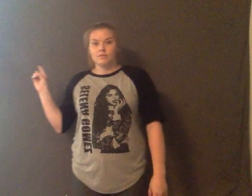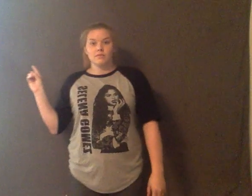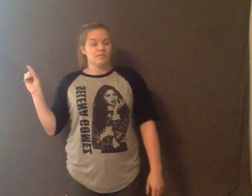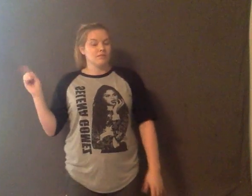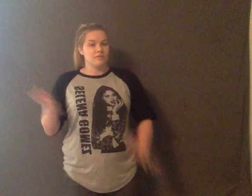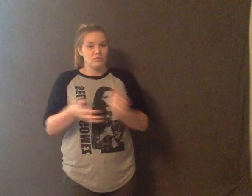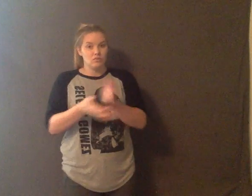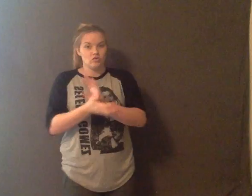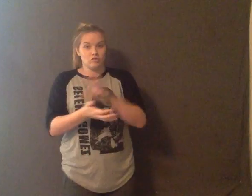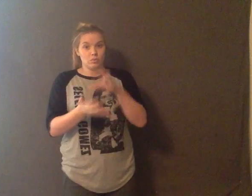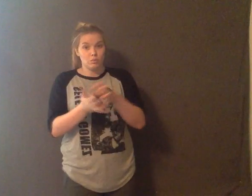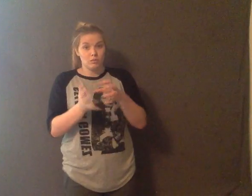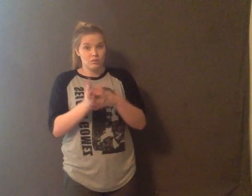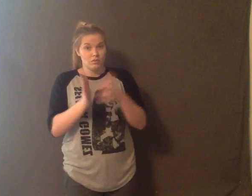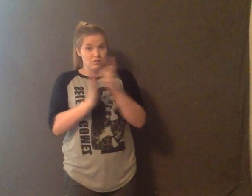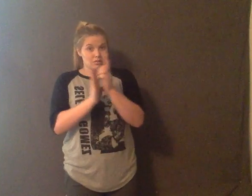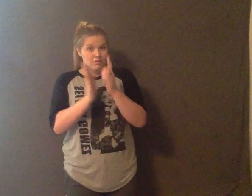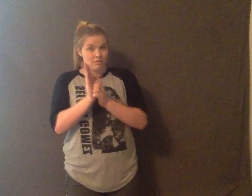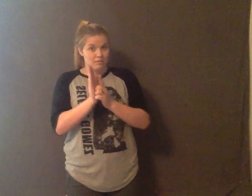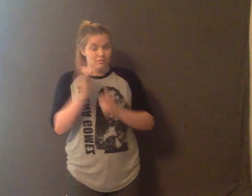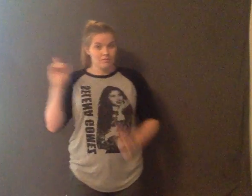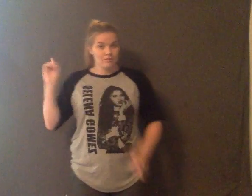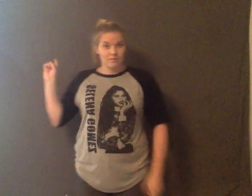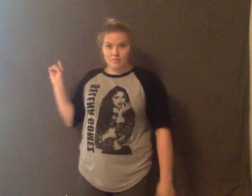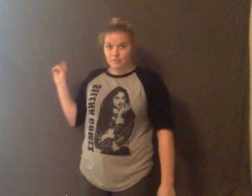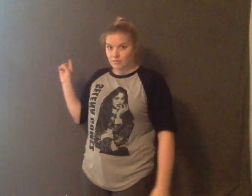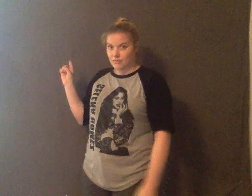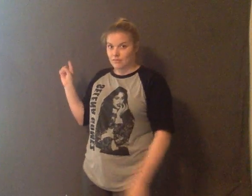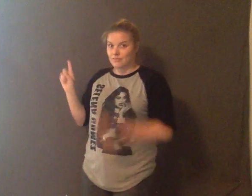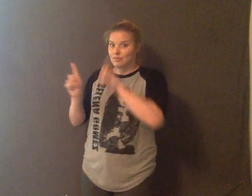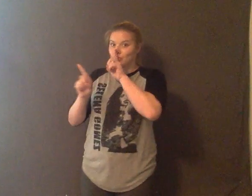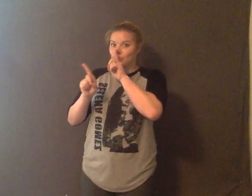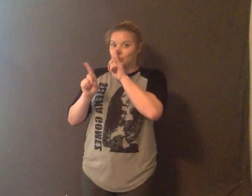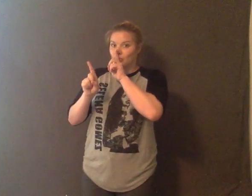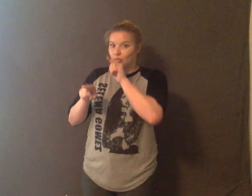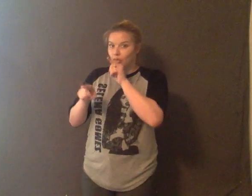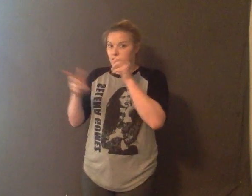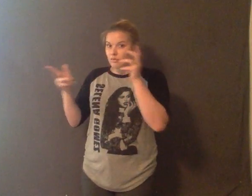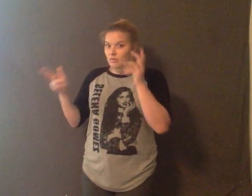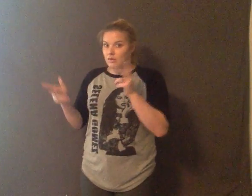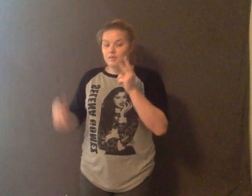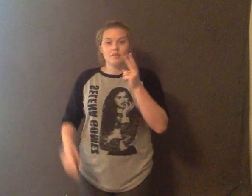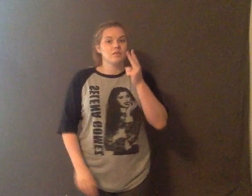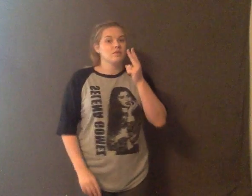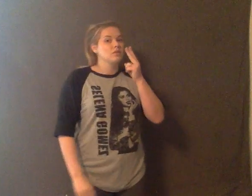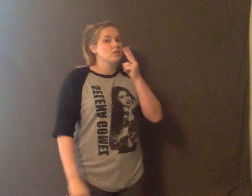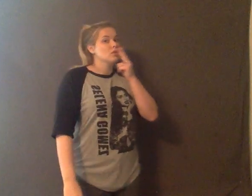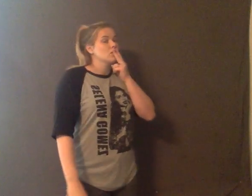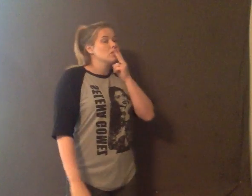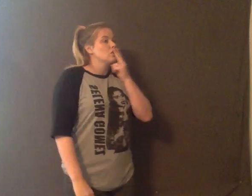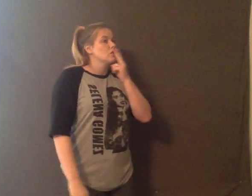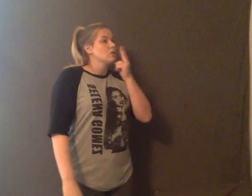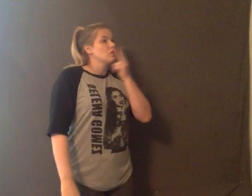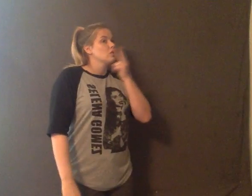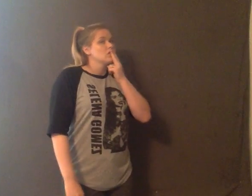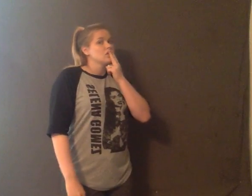direct response to a problem that the tobacco industry has had. Big Tobacco has paid $400 billion to state